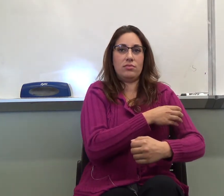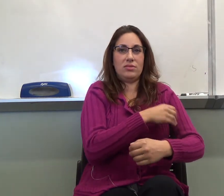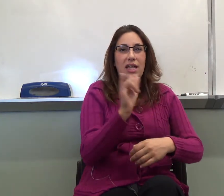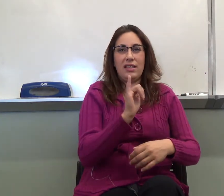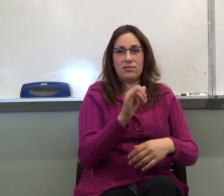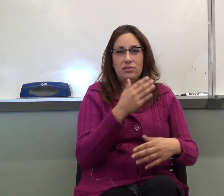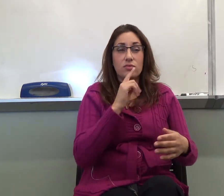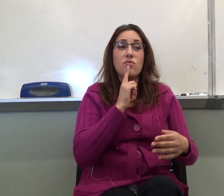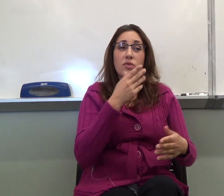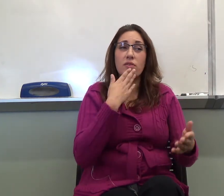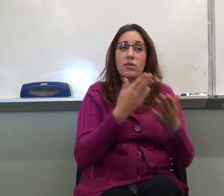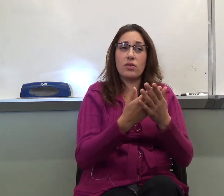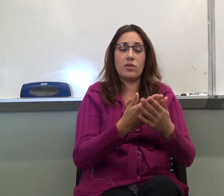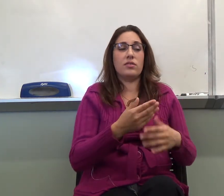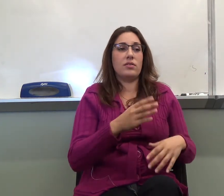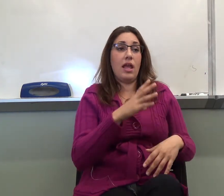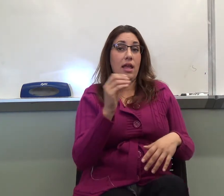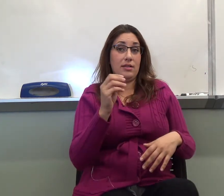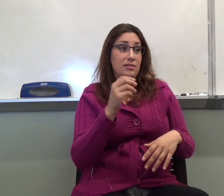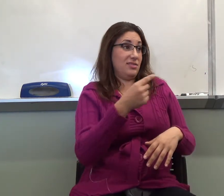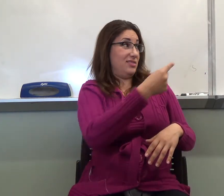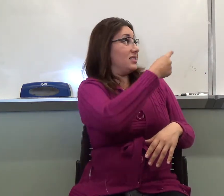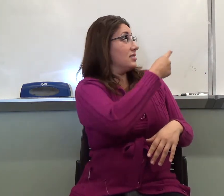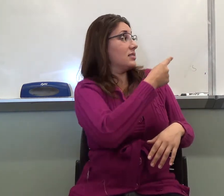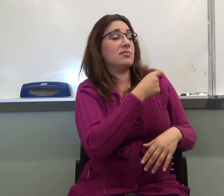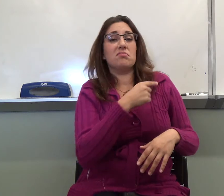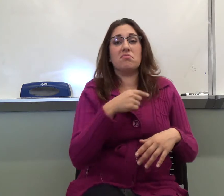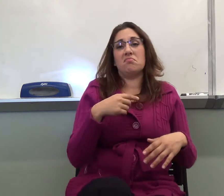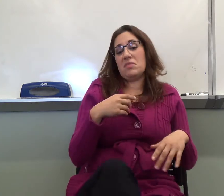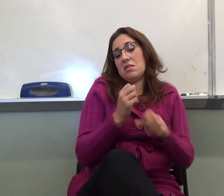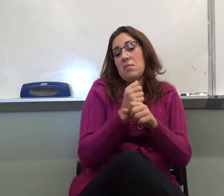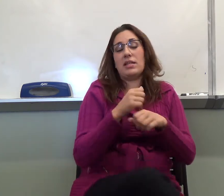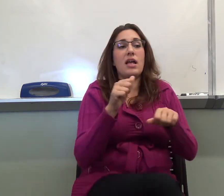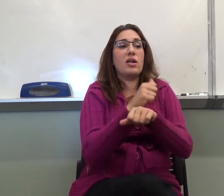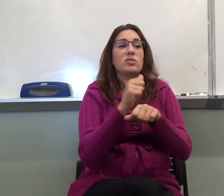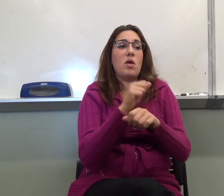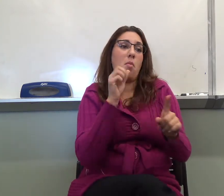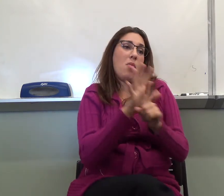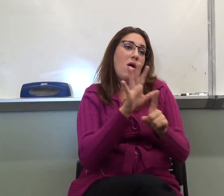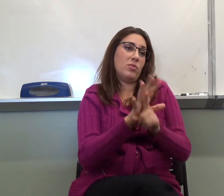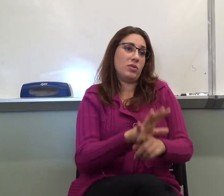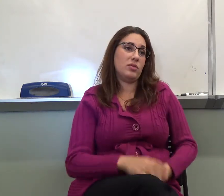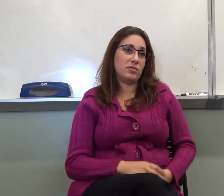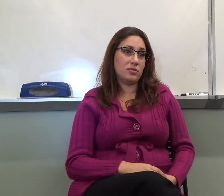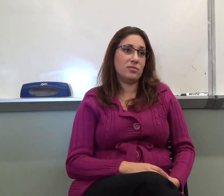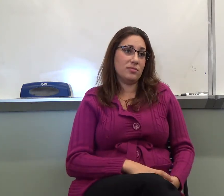for hundreds of years. And you now know the secrets. And that's it.